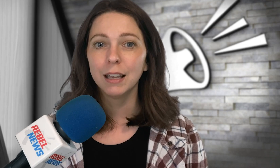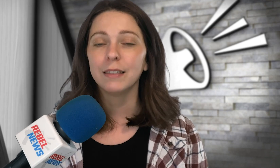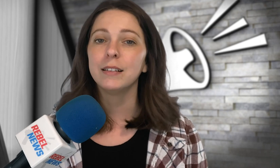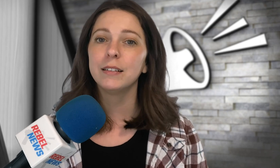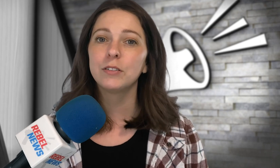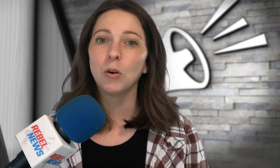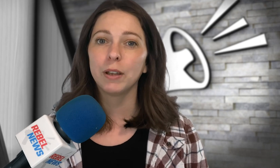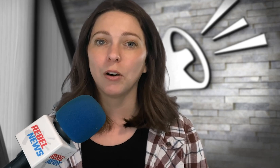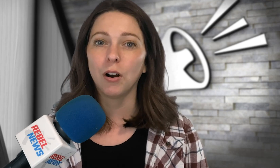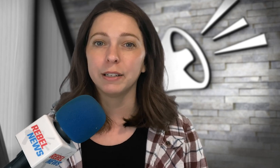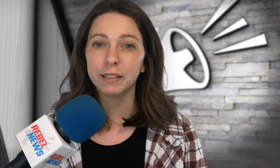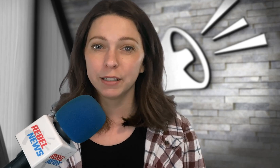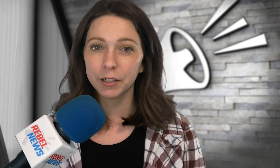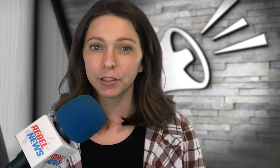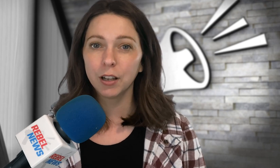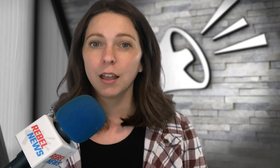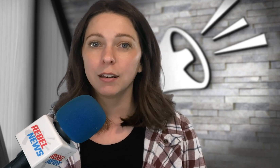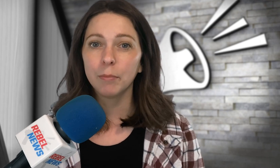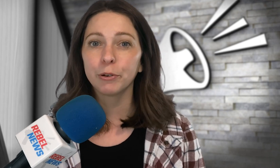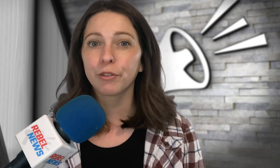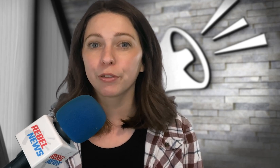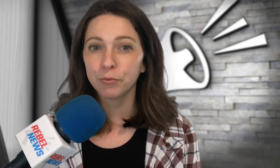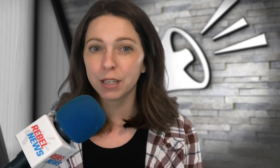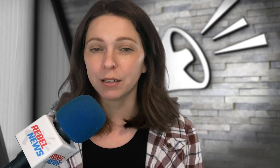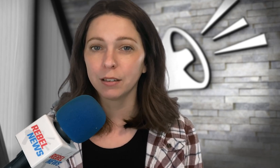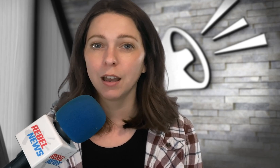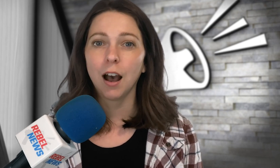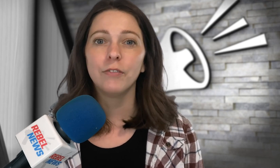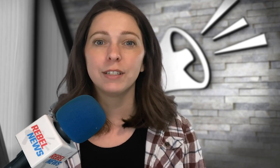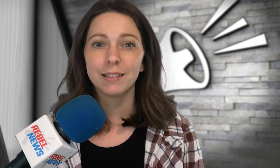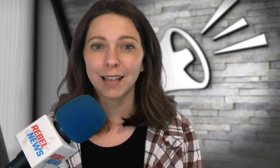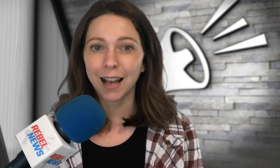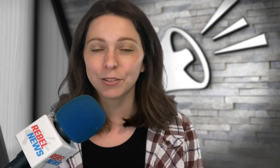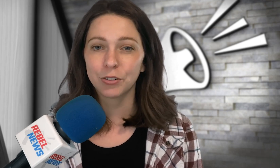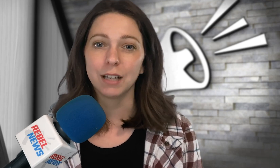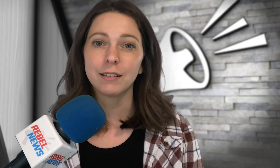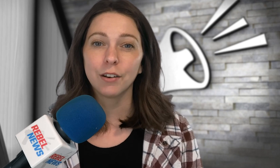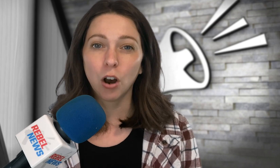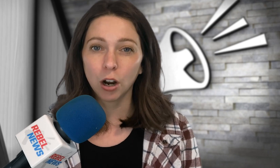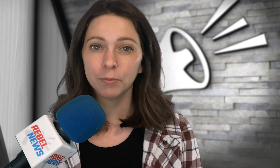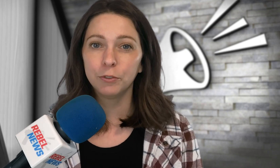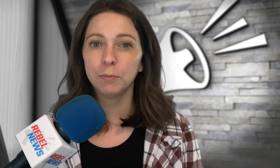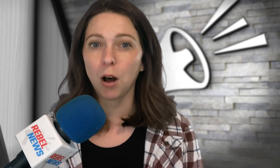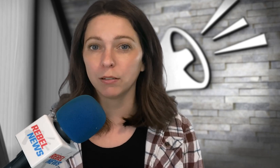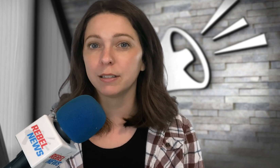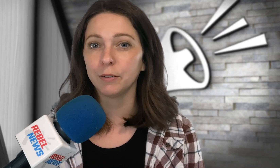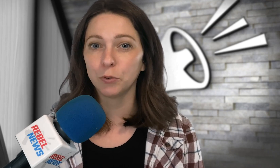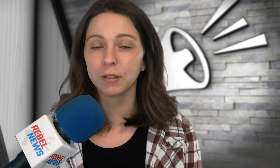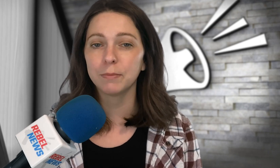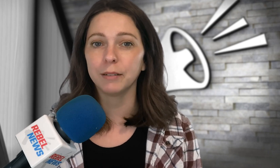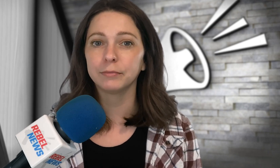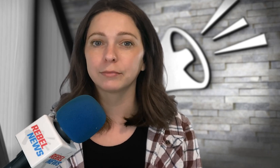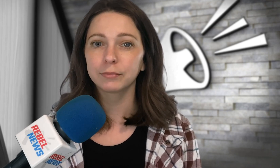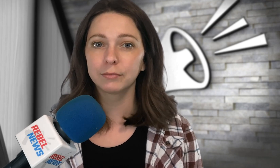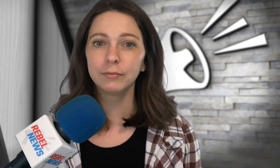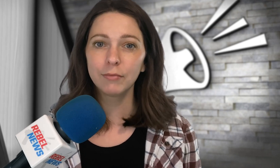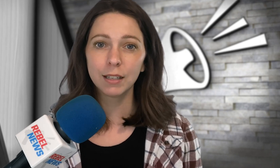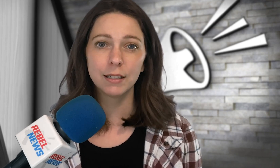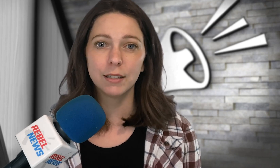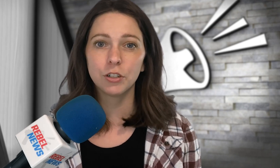This is going on year number three of disastrous and harmful policy enforcement. Decision